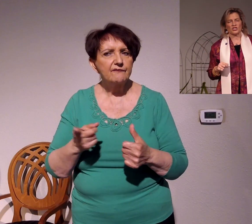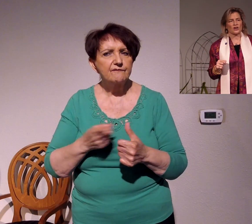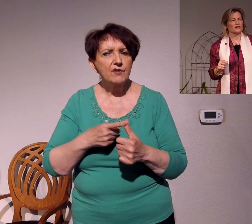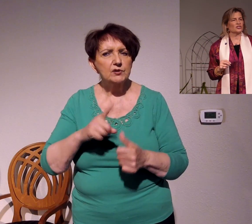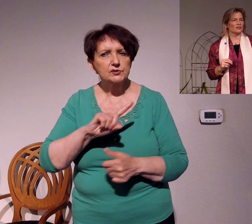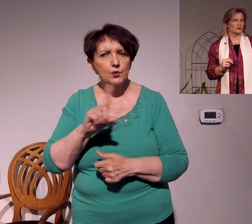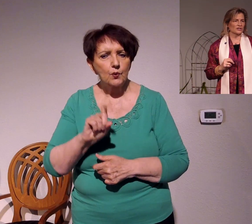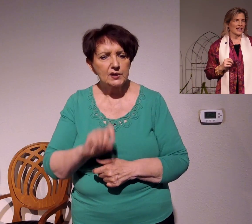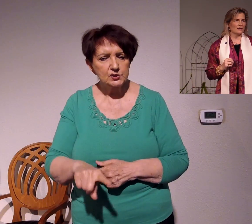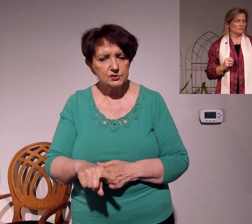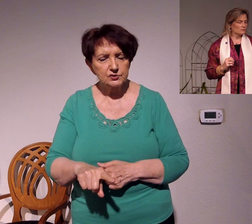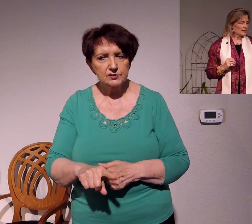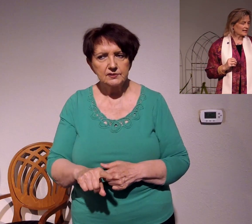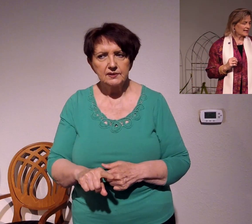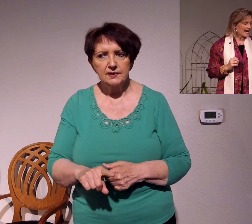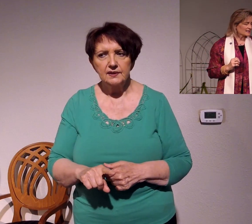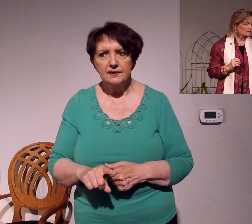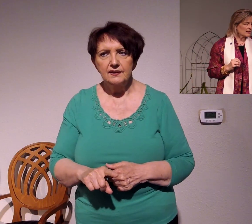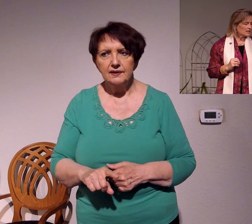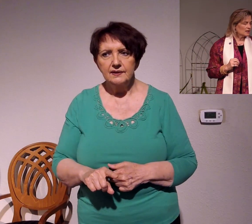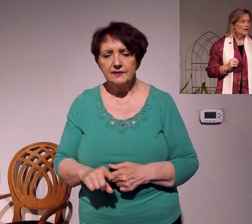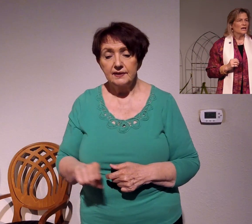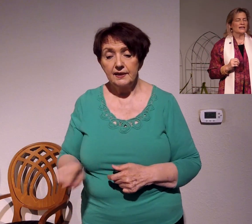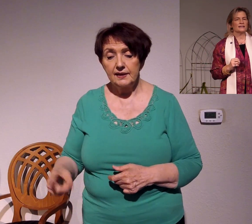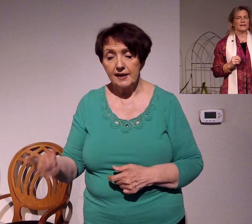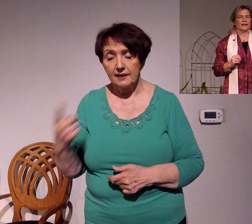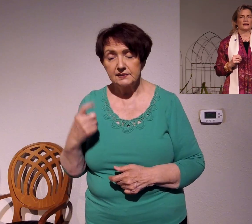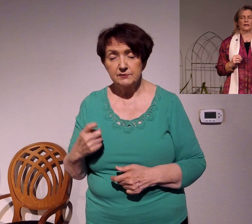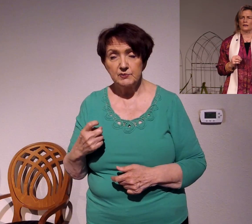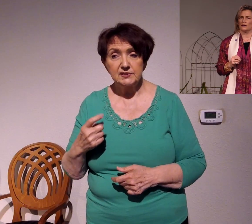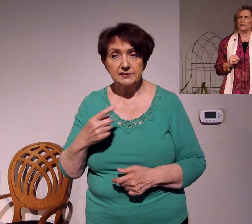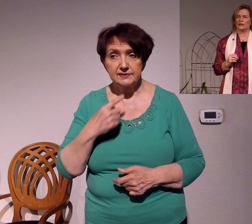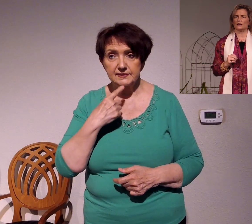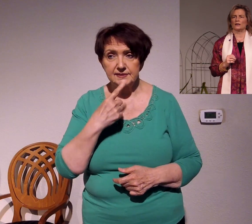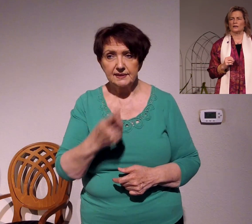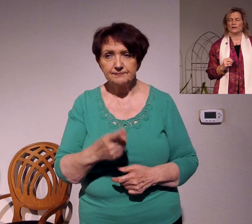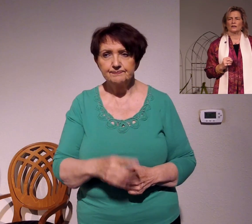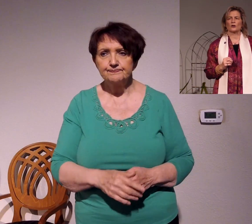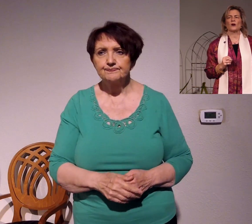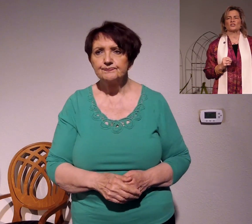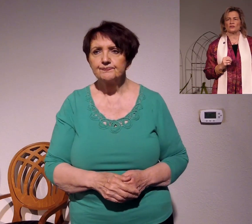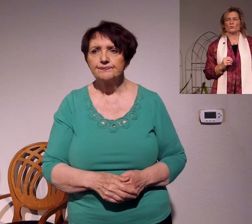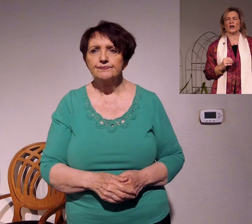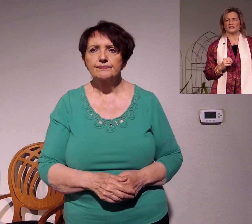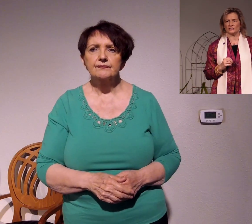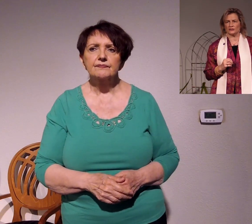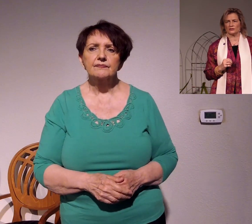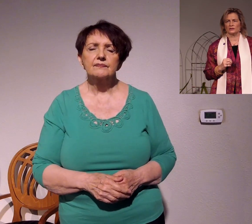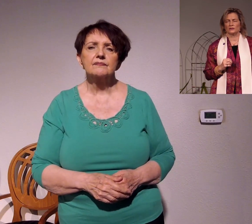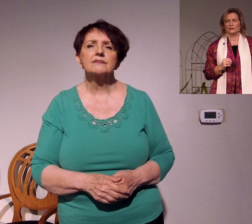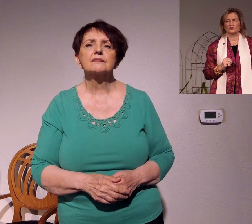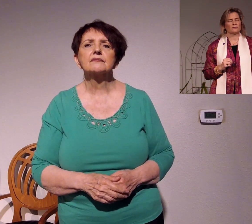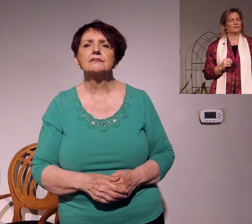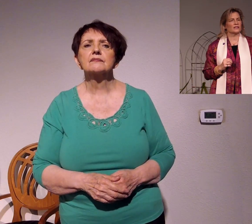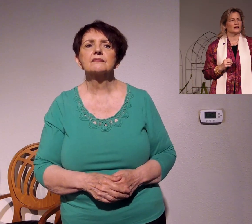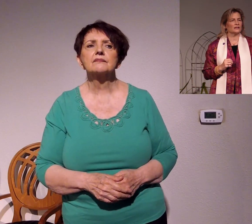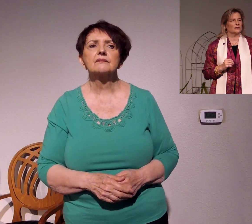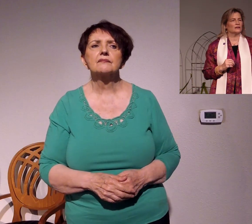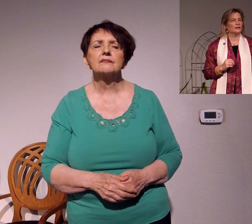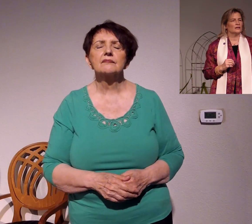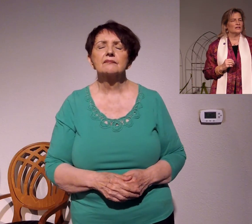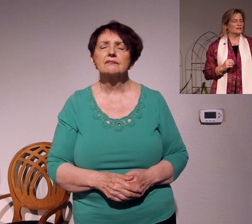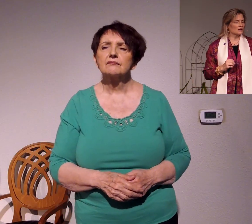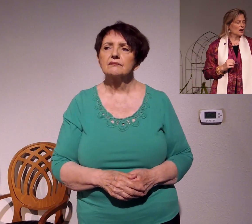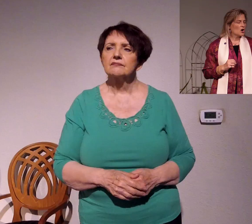we shared each other's name that he asked me, he said, the question was, never forget